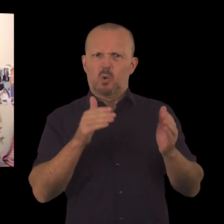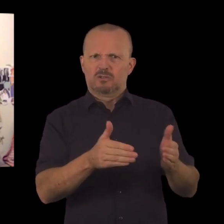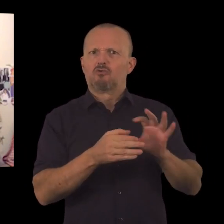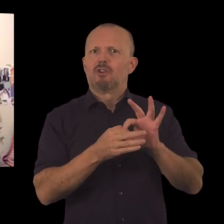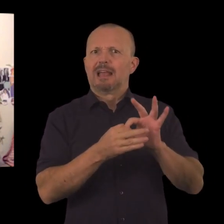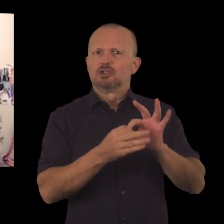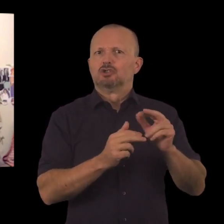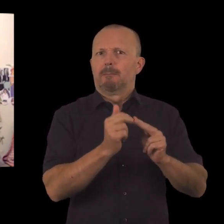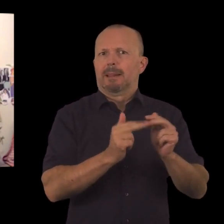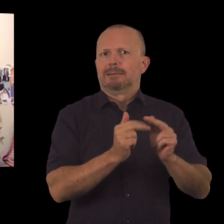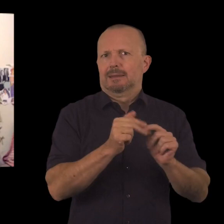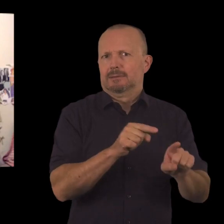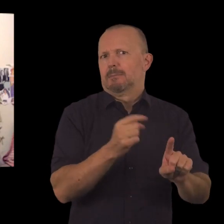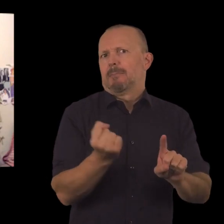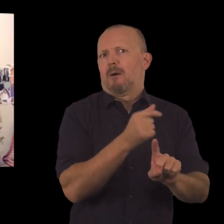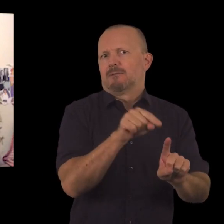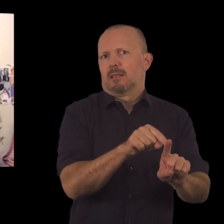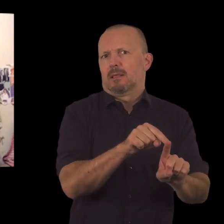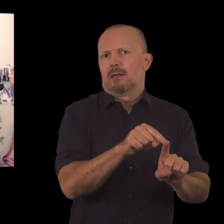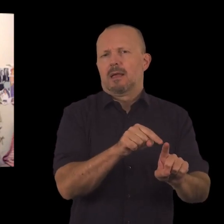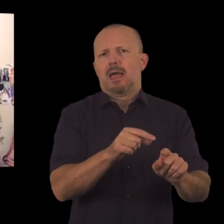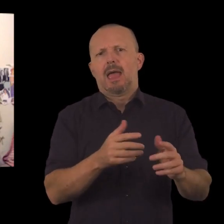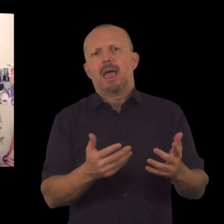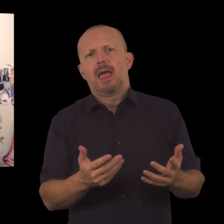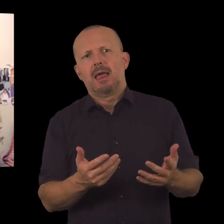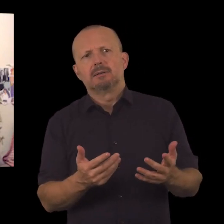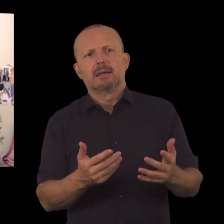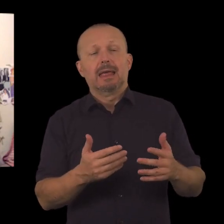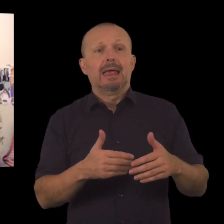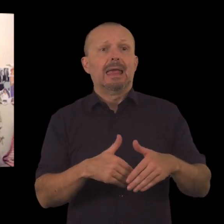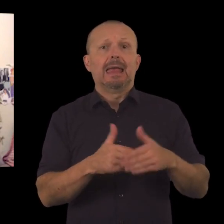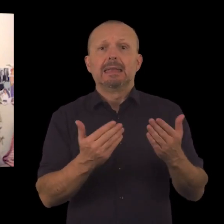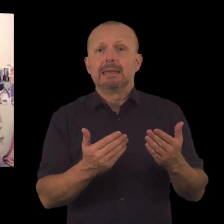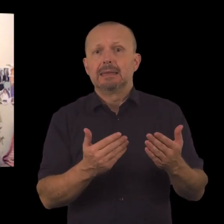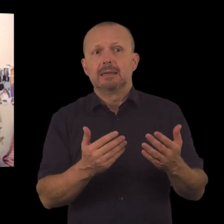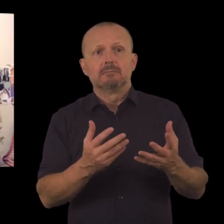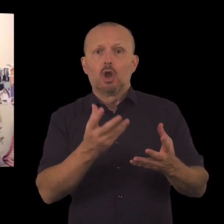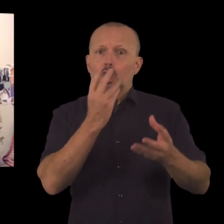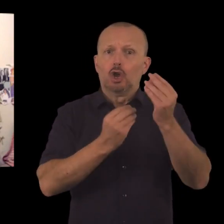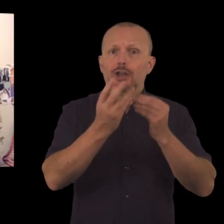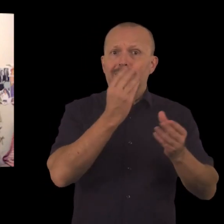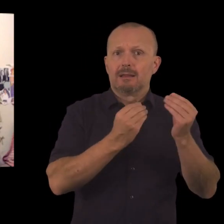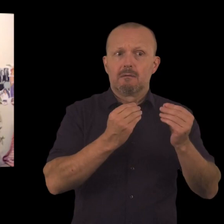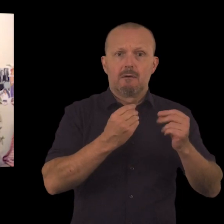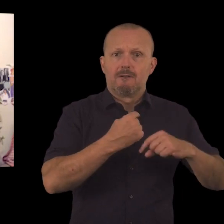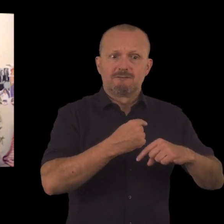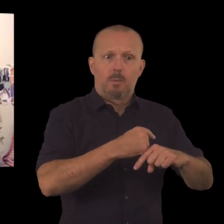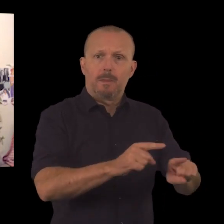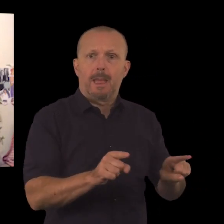everything's relationship building, isn't it, for your whole team? So, and every opportunity that will come for them from this